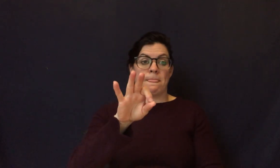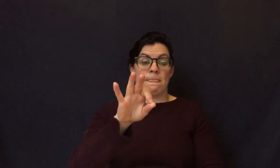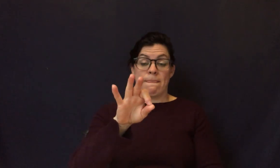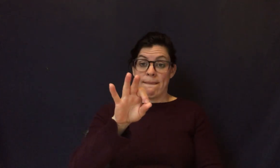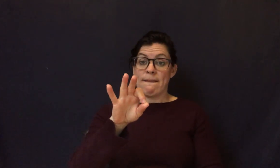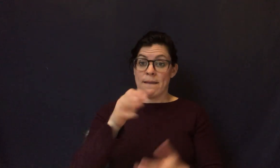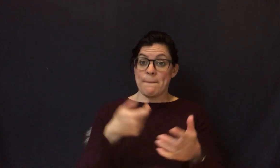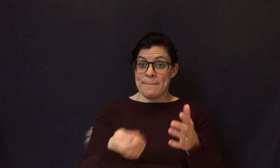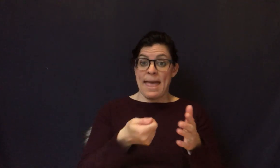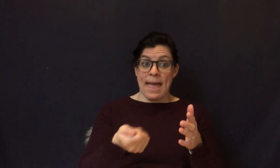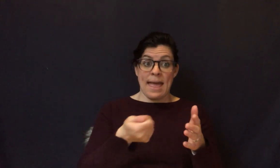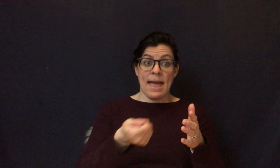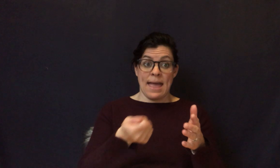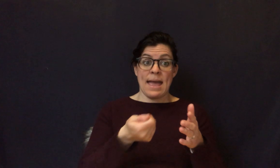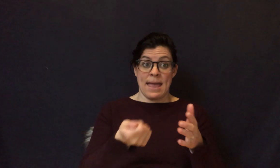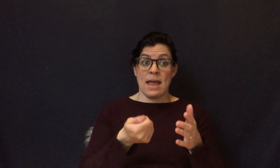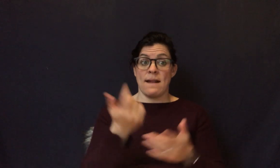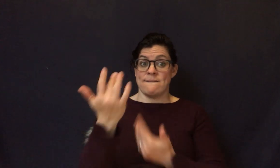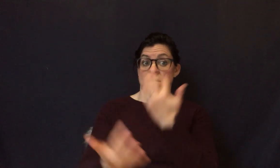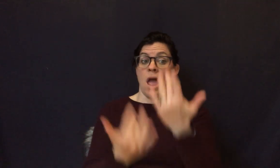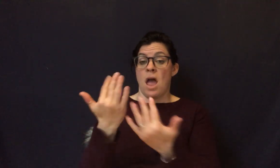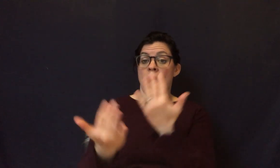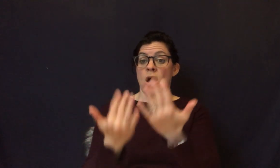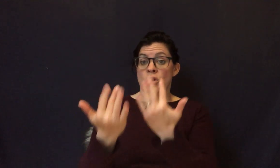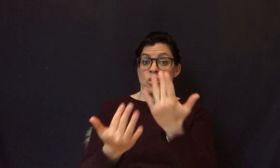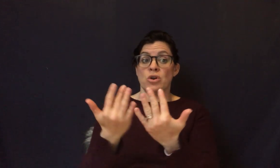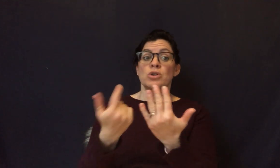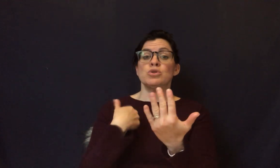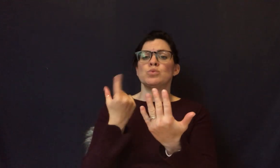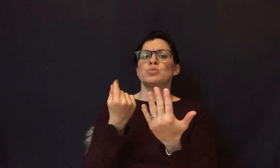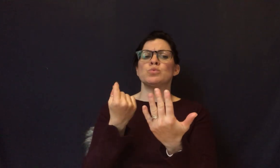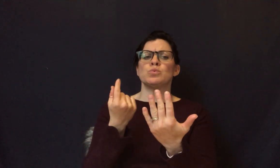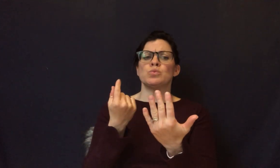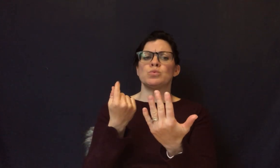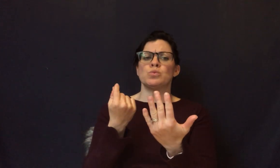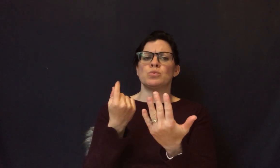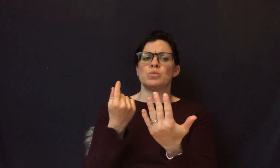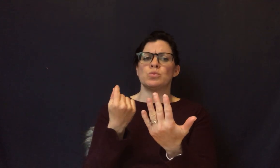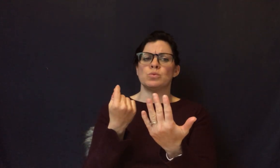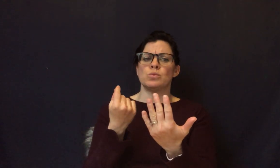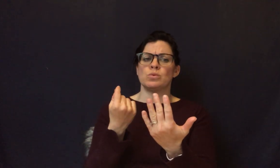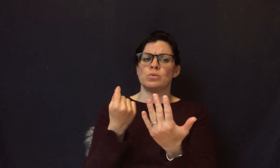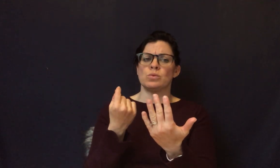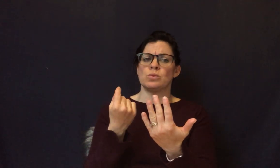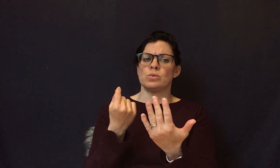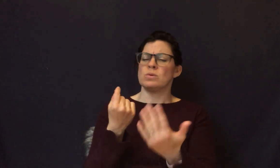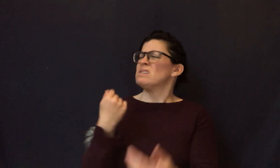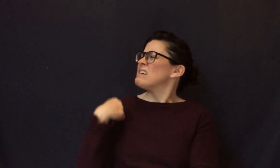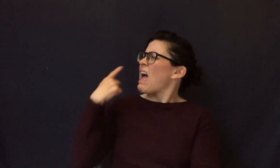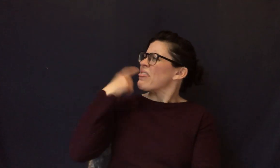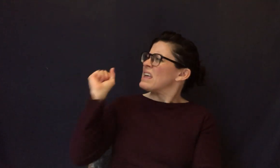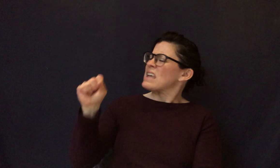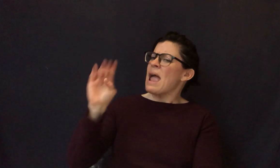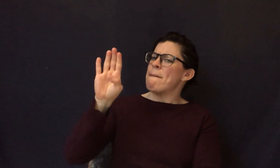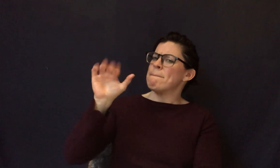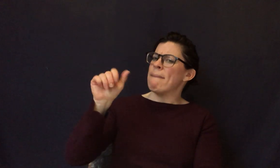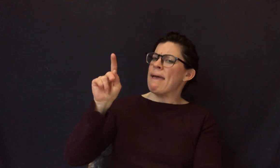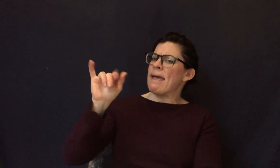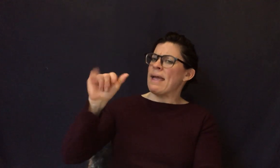like baking soda, I think. On it. Baking soda, you can. Good job. You can use baking soda. As